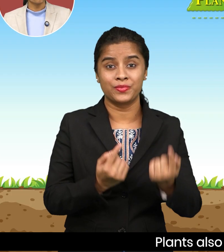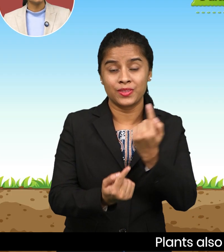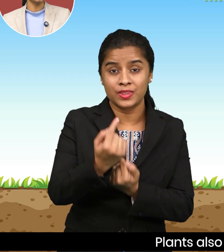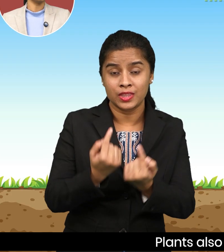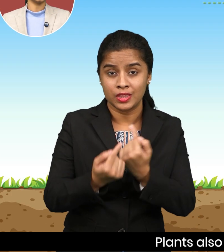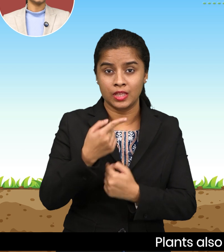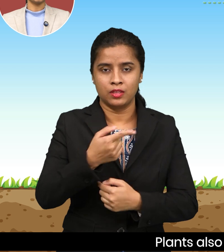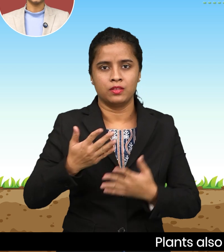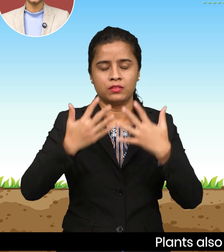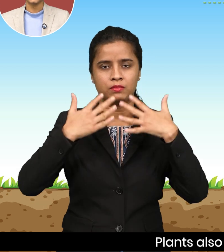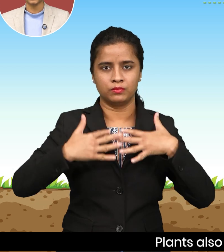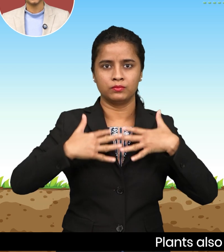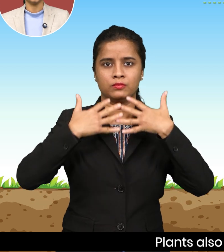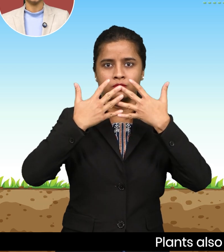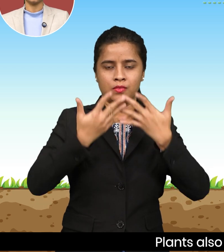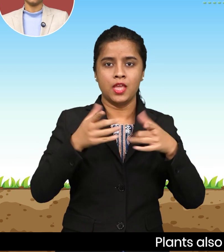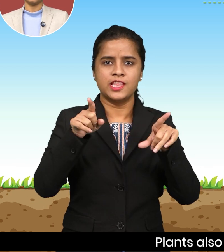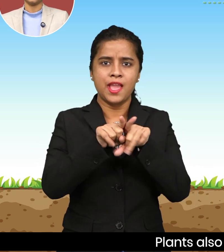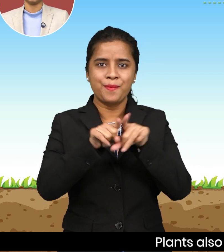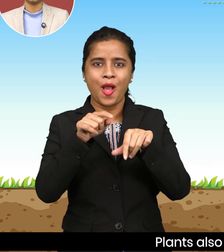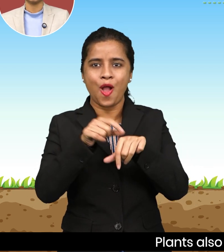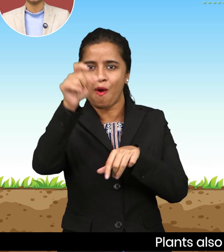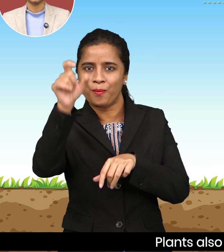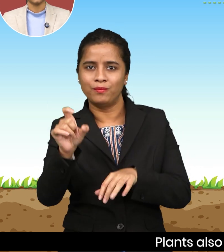Plants also breathe, just like we do.